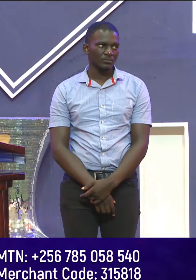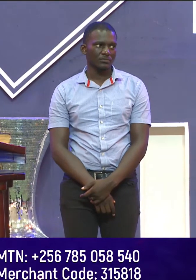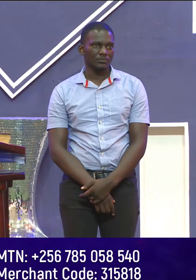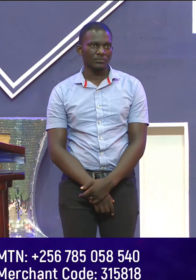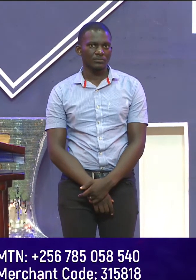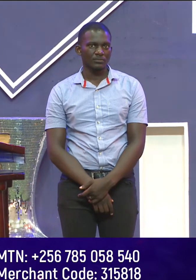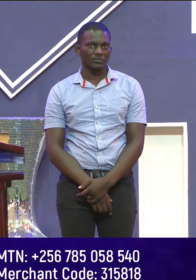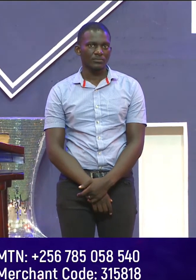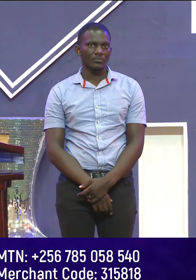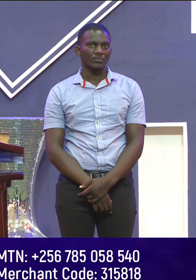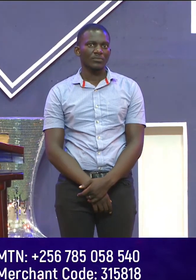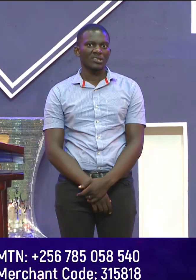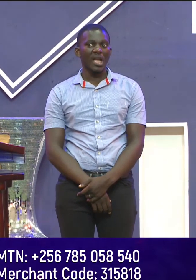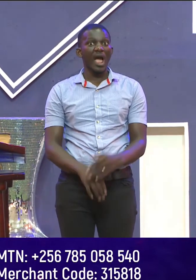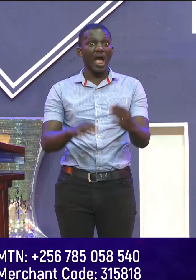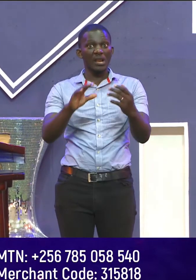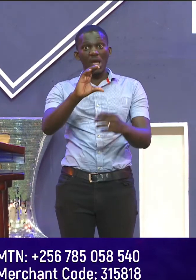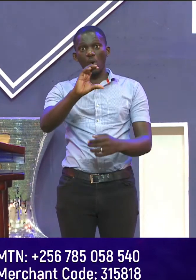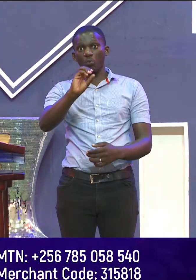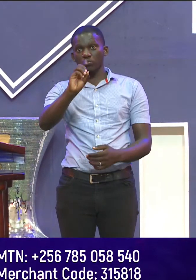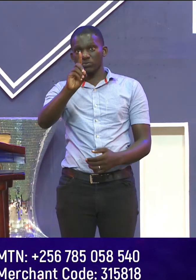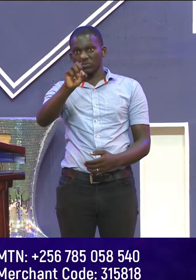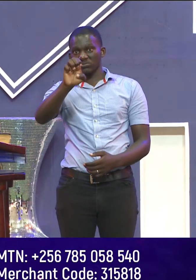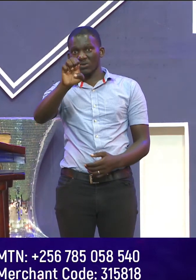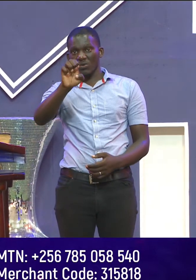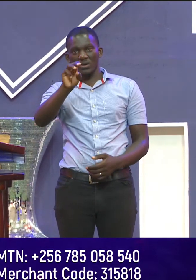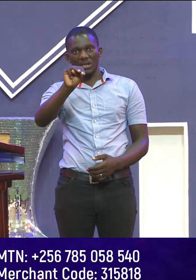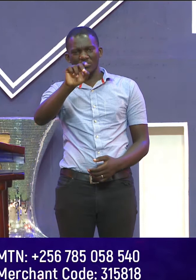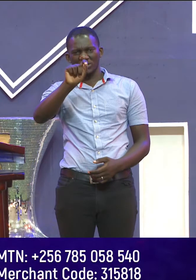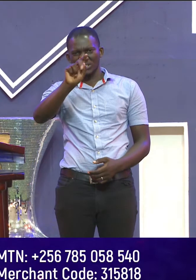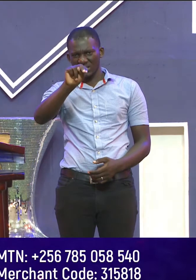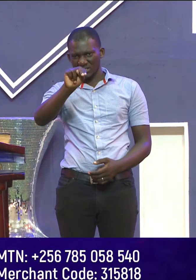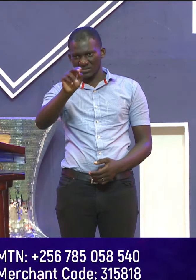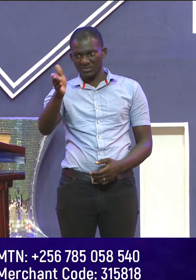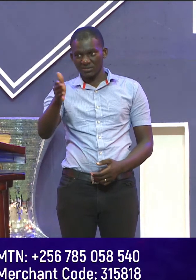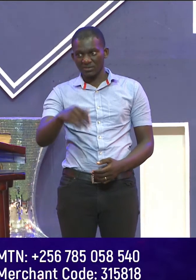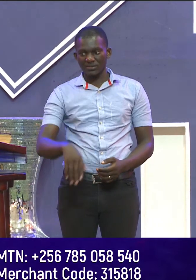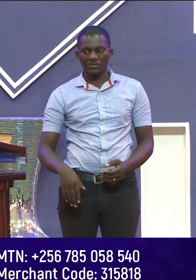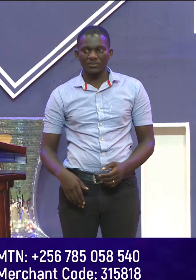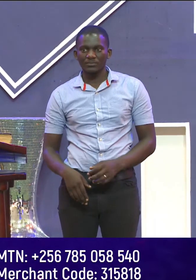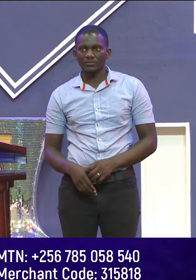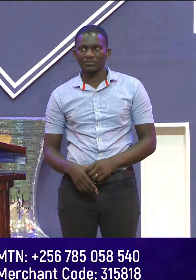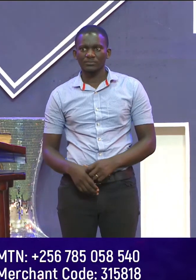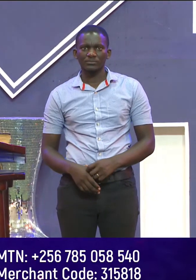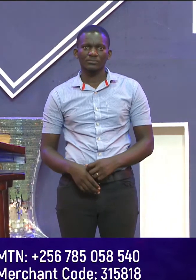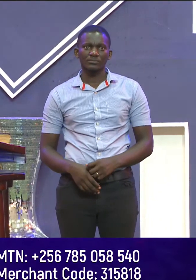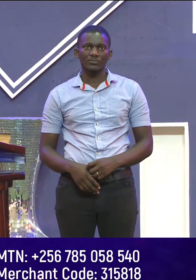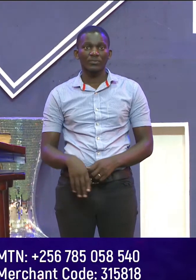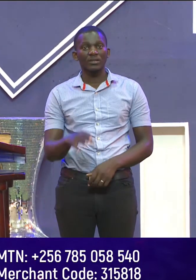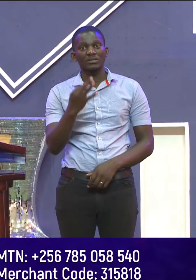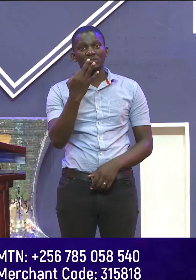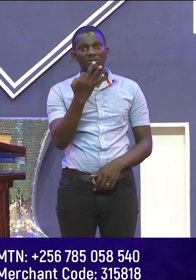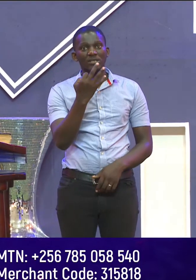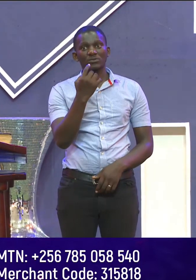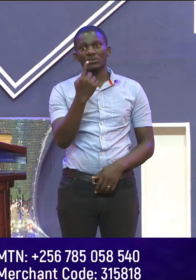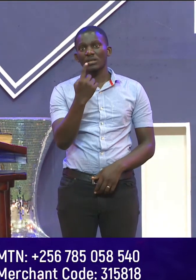0706 540 102. Ate merchant code yafe. And our merchant code. E MTN yeri. That of MTN is. Satu emu